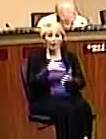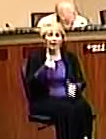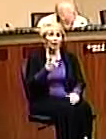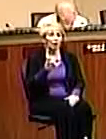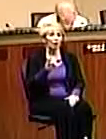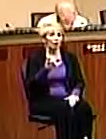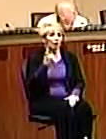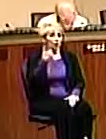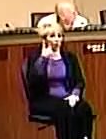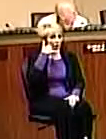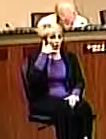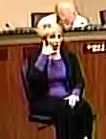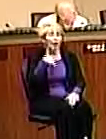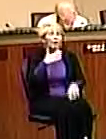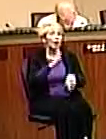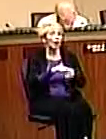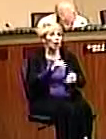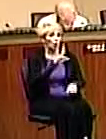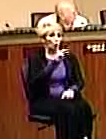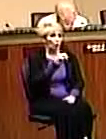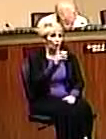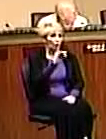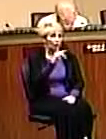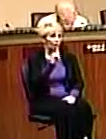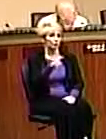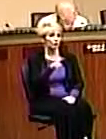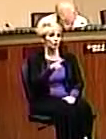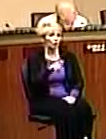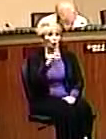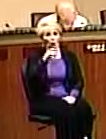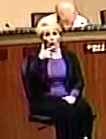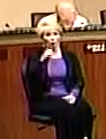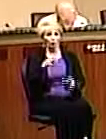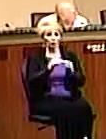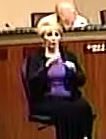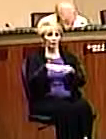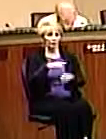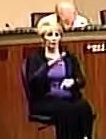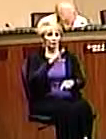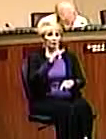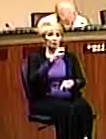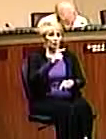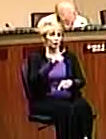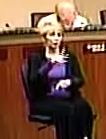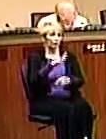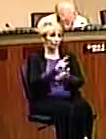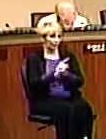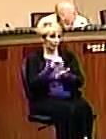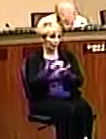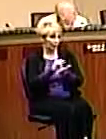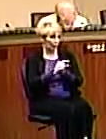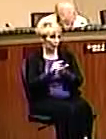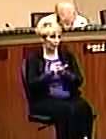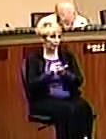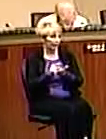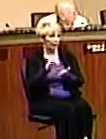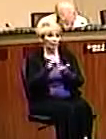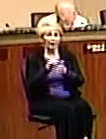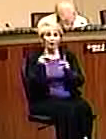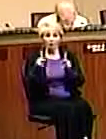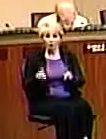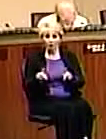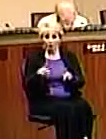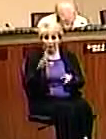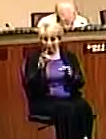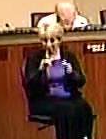a unofficial rogue meeting the week of the 25th of March. That person, if